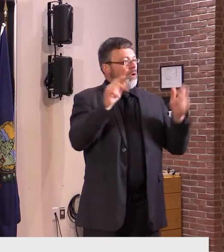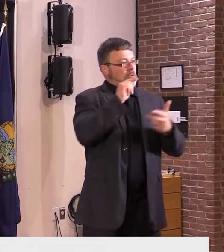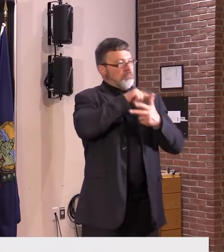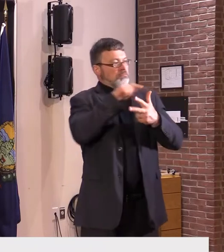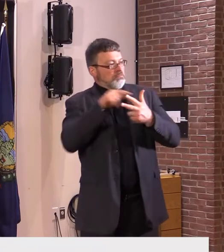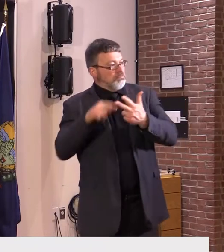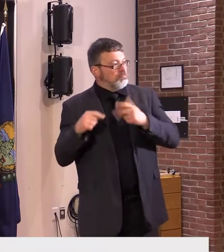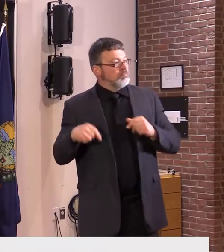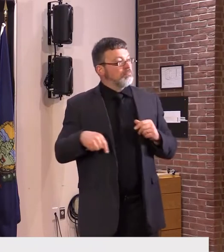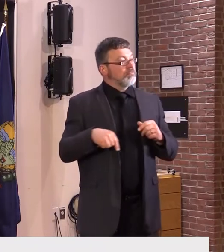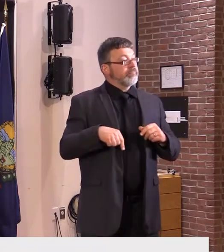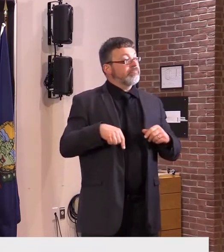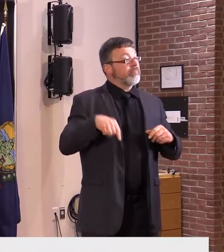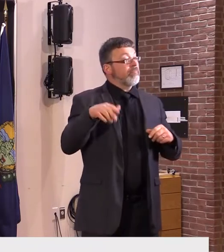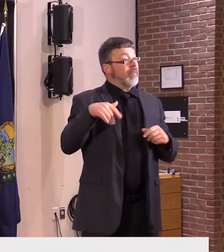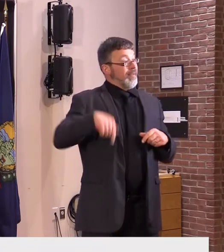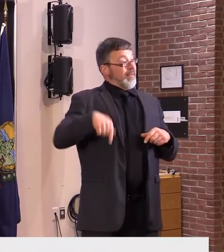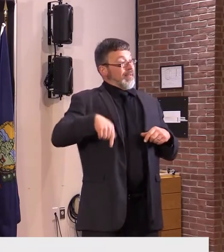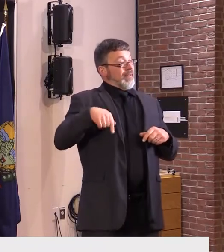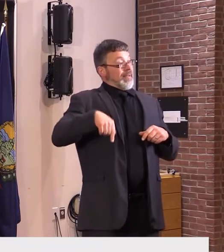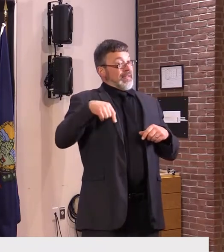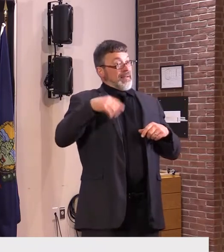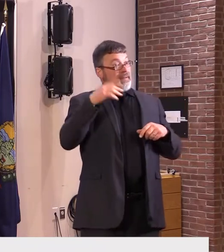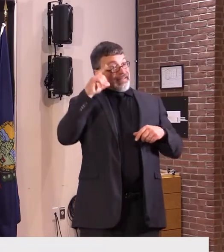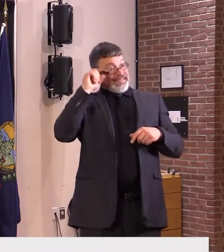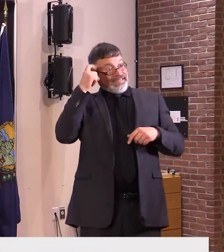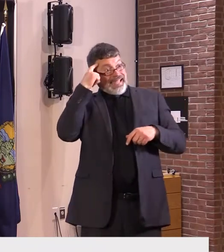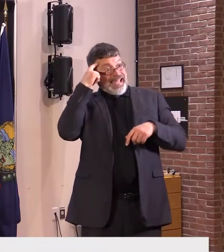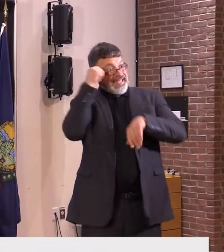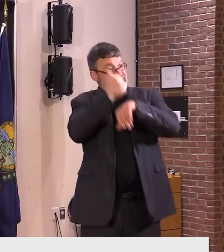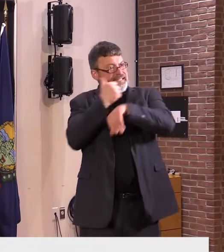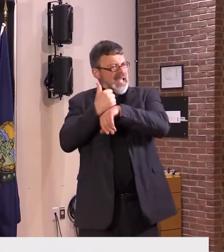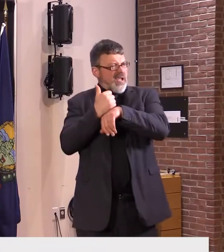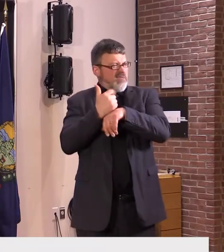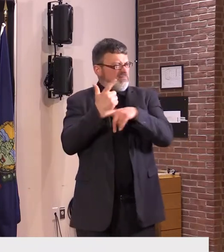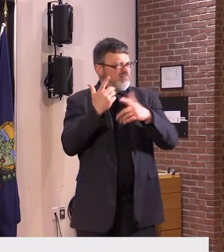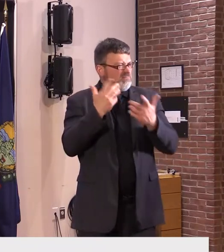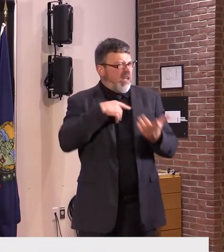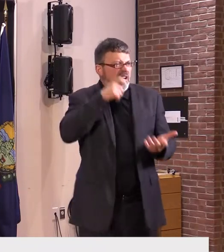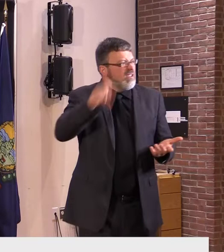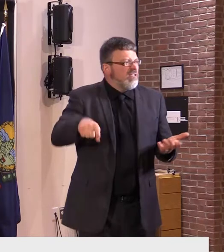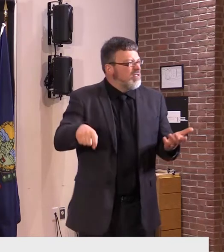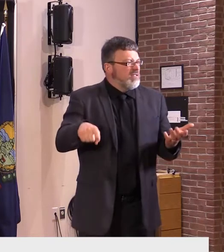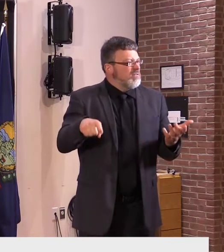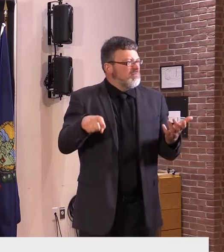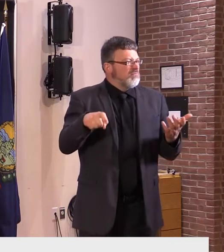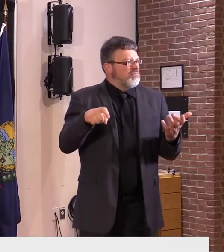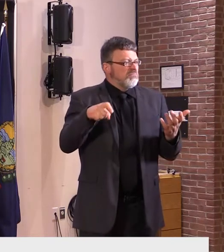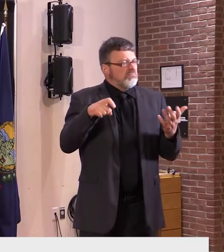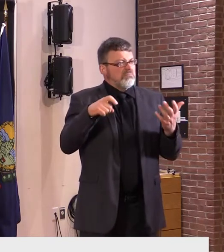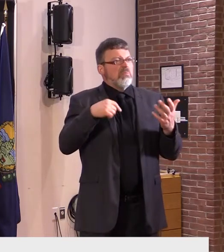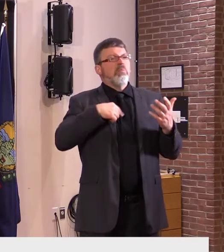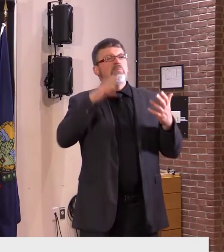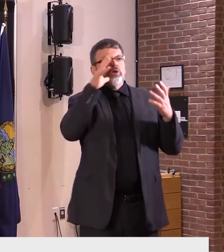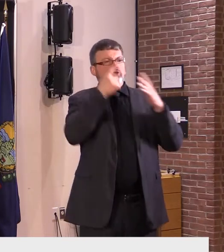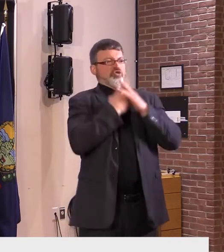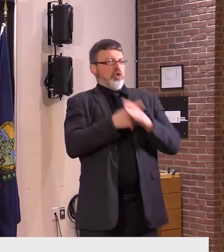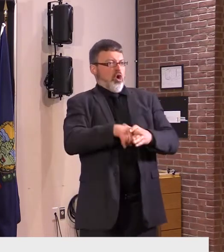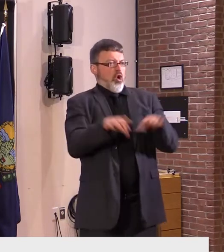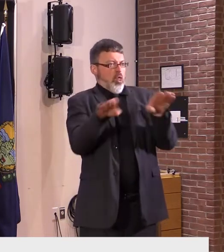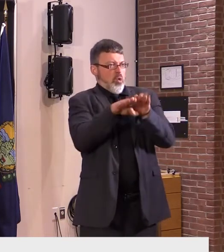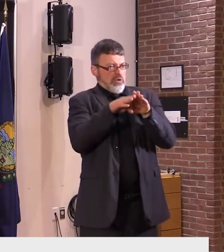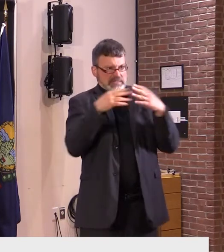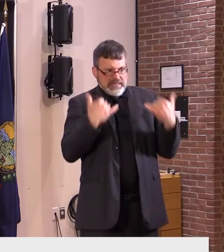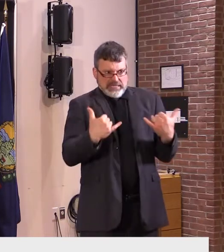in a phased manner through the month of May and most of June. We are fortunate that home testing supplies